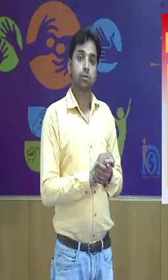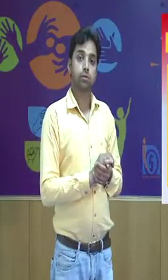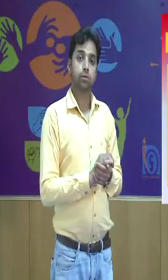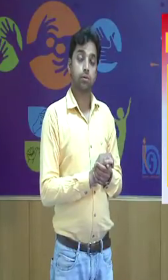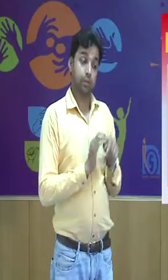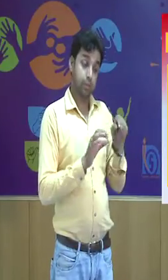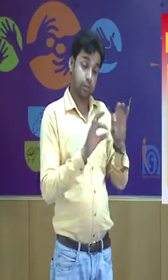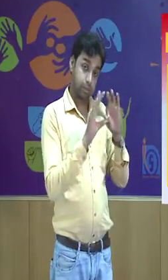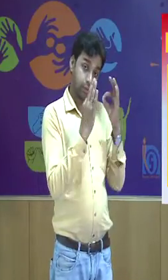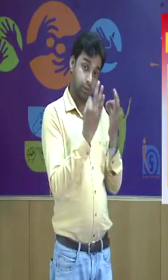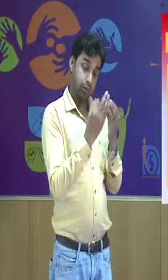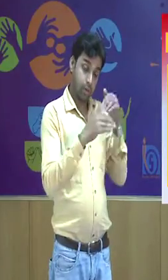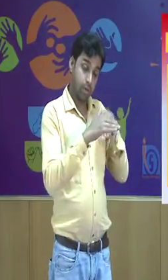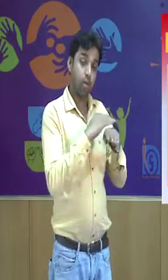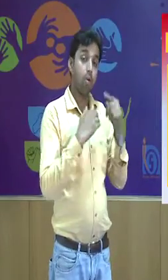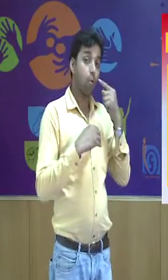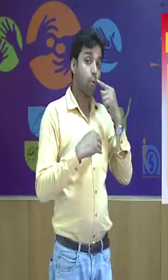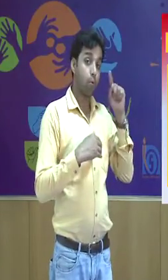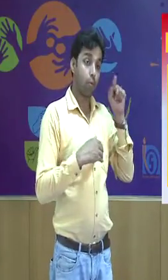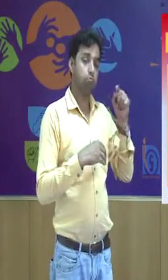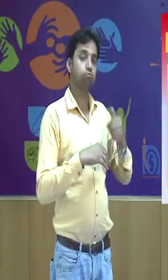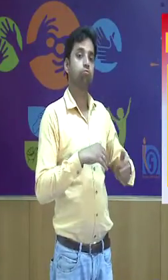in which the father is the head of the family